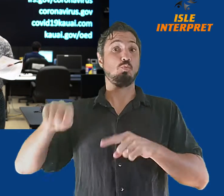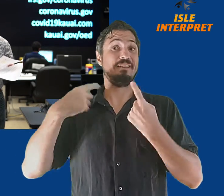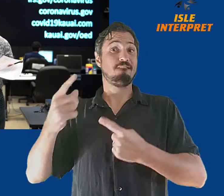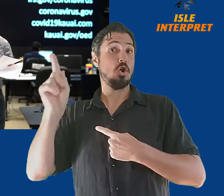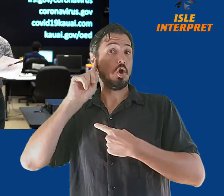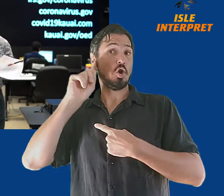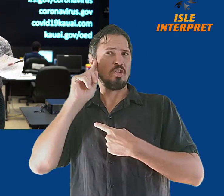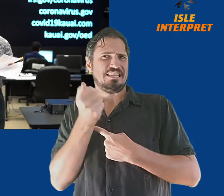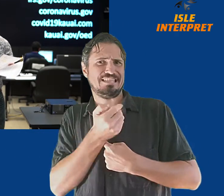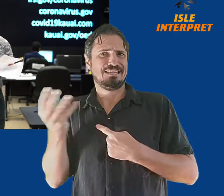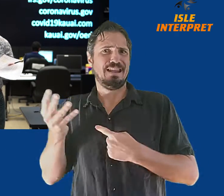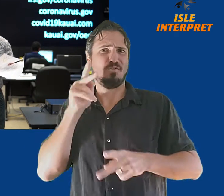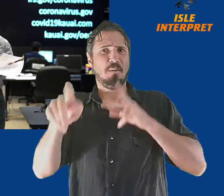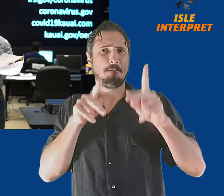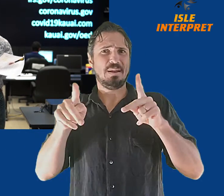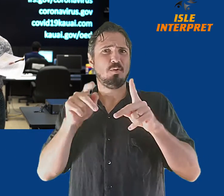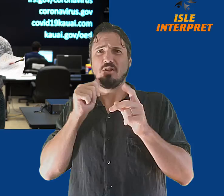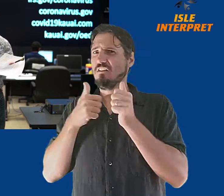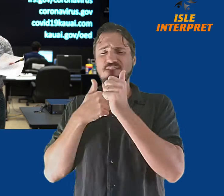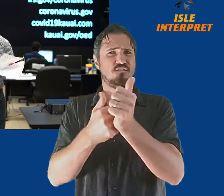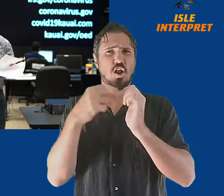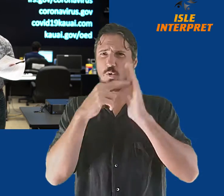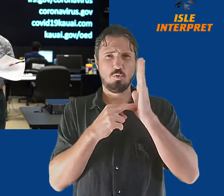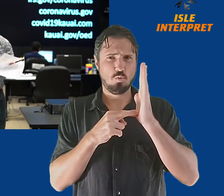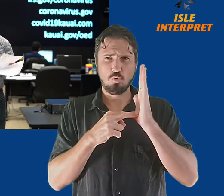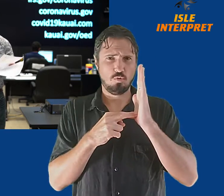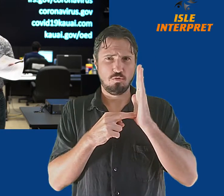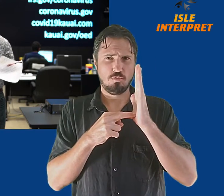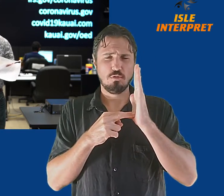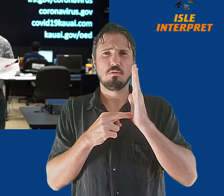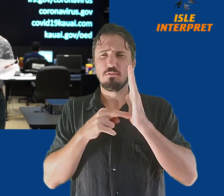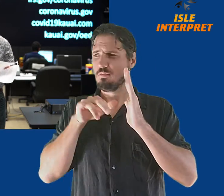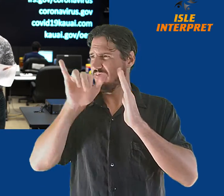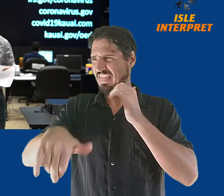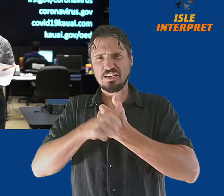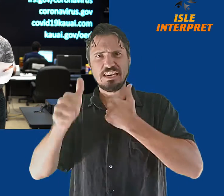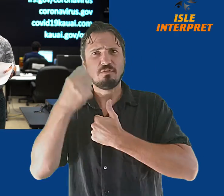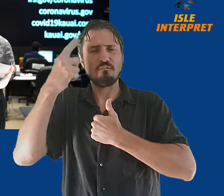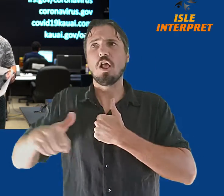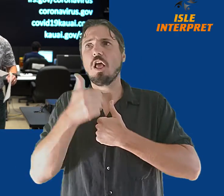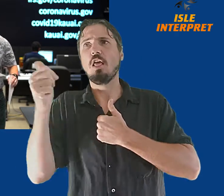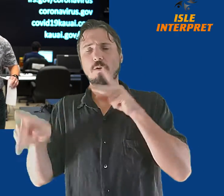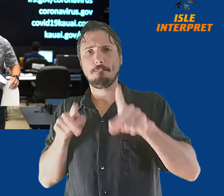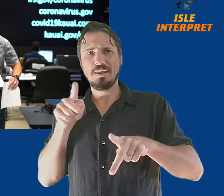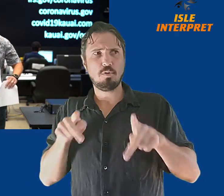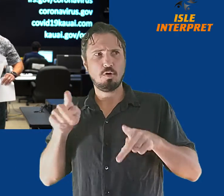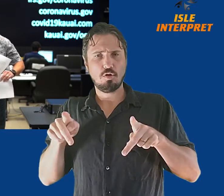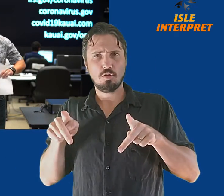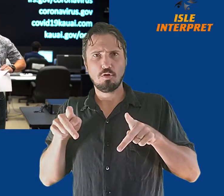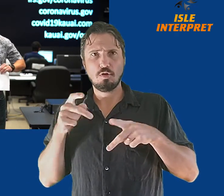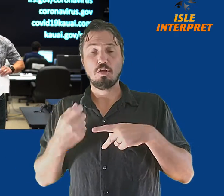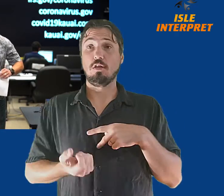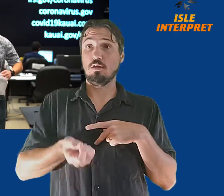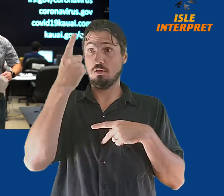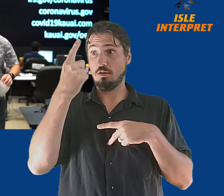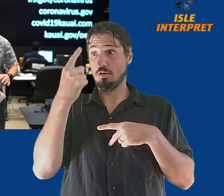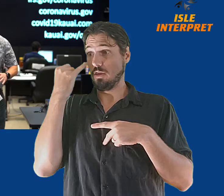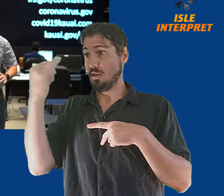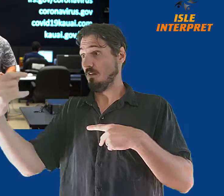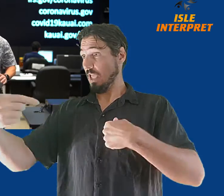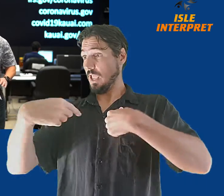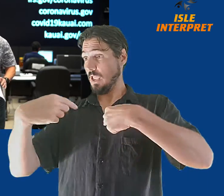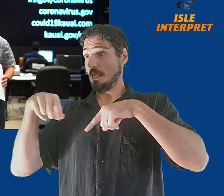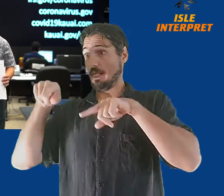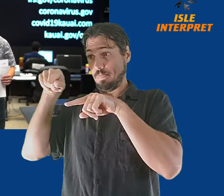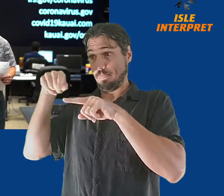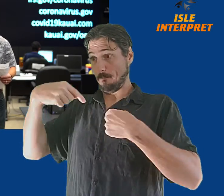strongly. These people are willing to risk the health and safety of others for their personal gain, while others are